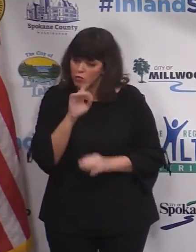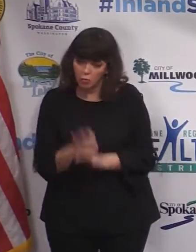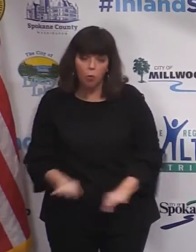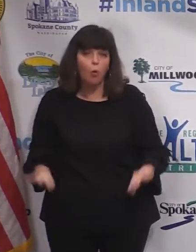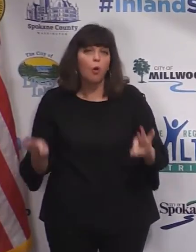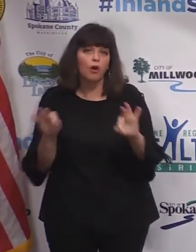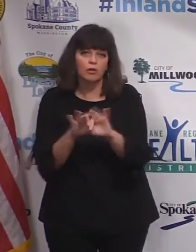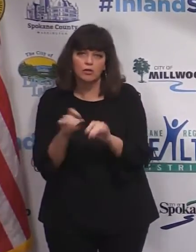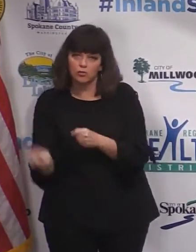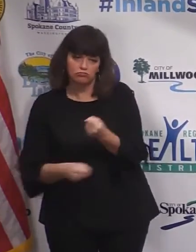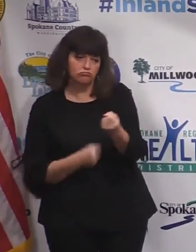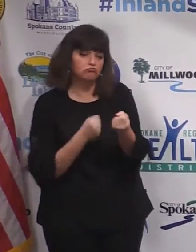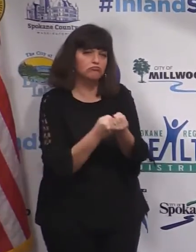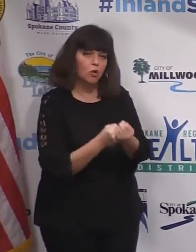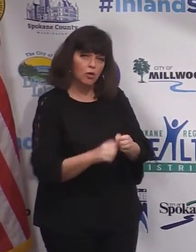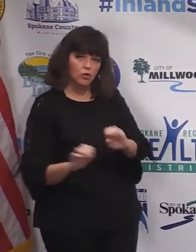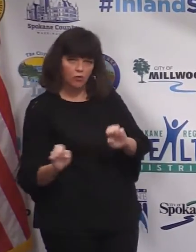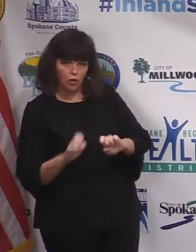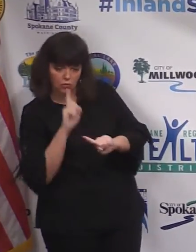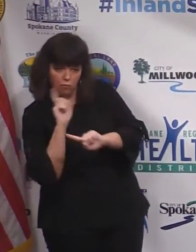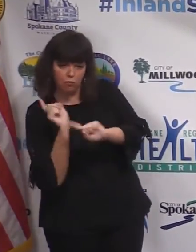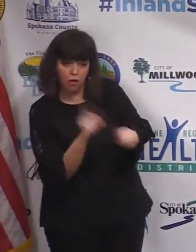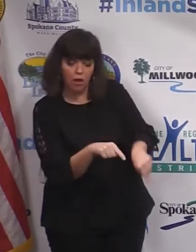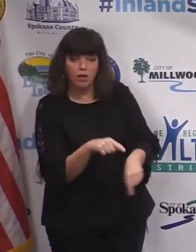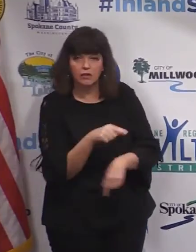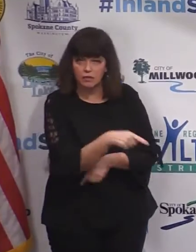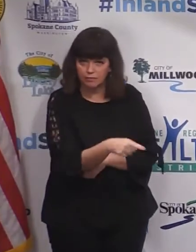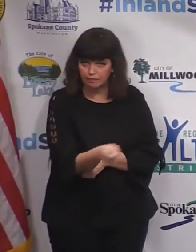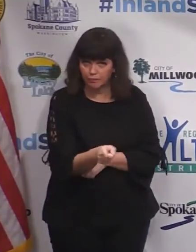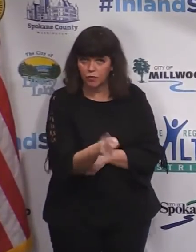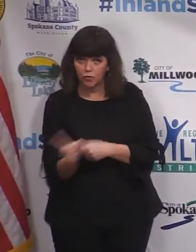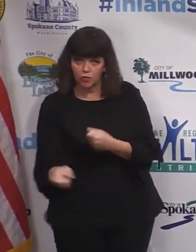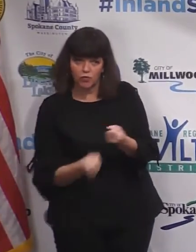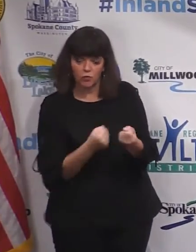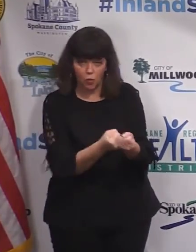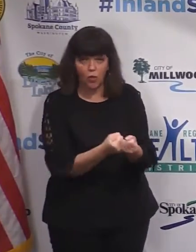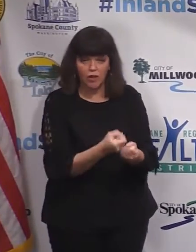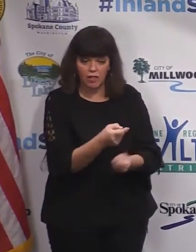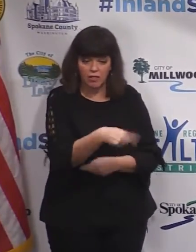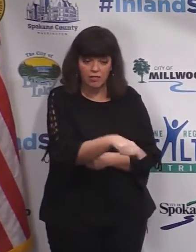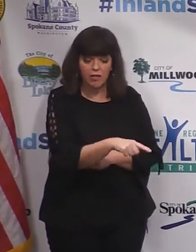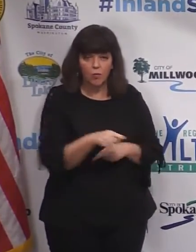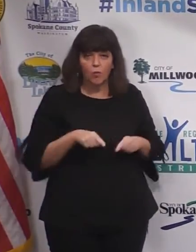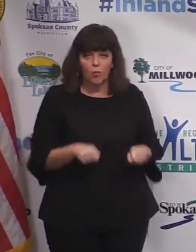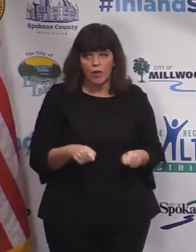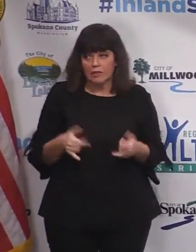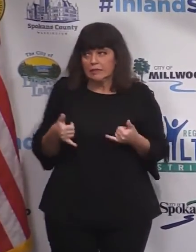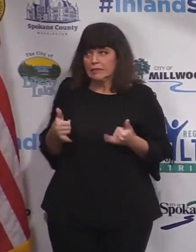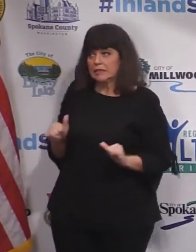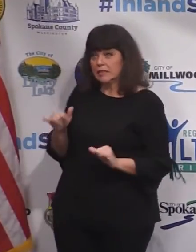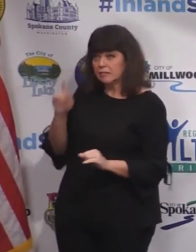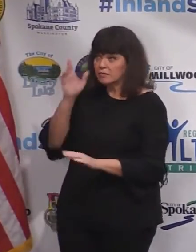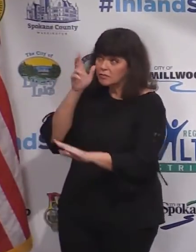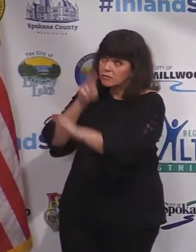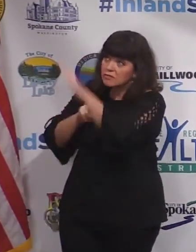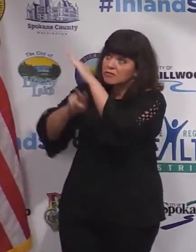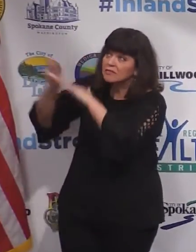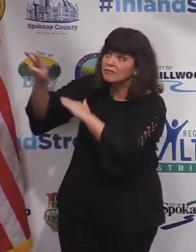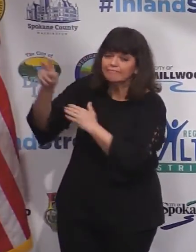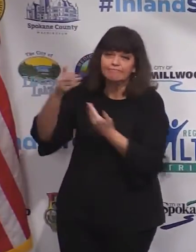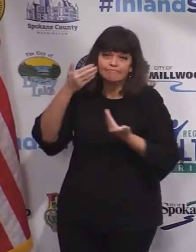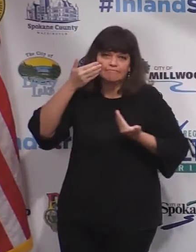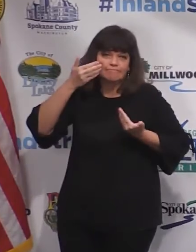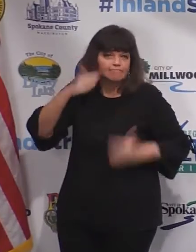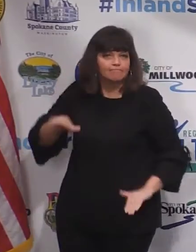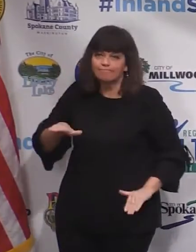sustain services to hunger relief partners where there still is so much uncertainty. Again, as unemployment rates soar to